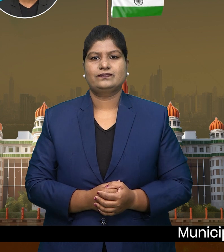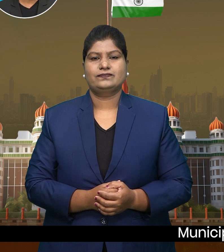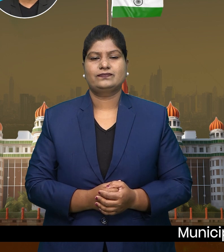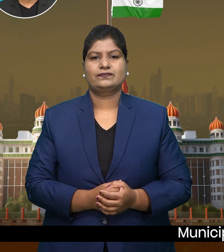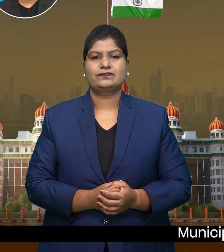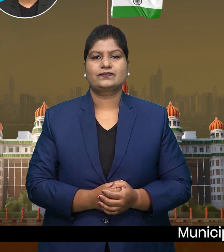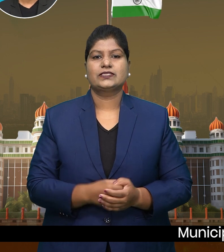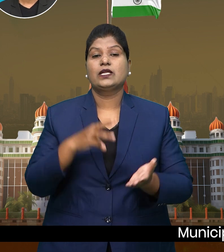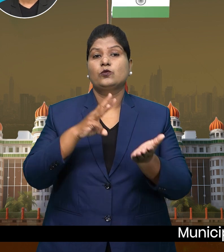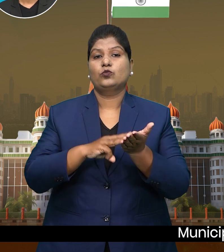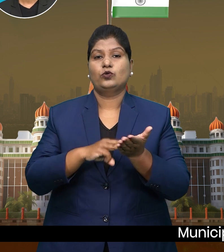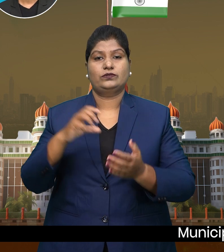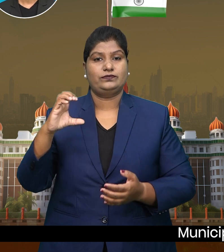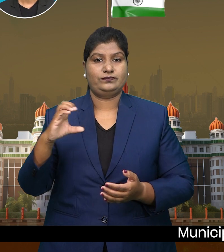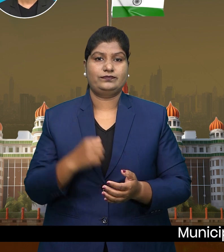Municipal Corporation.